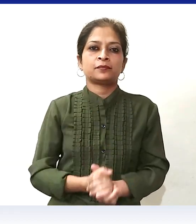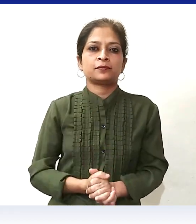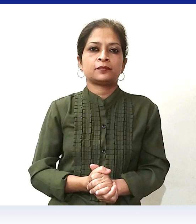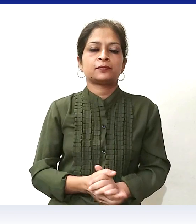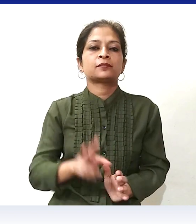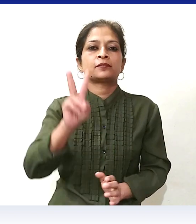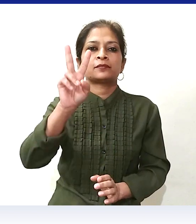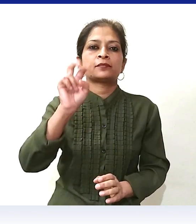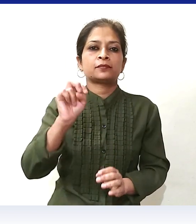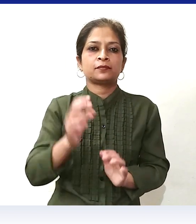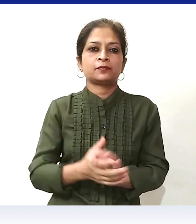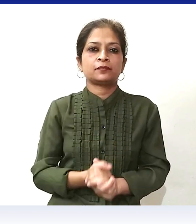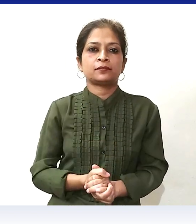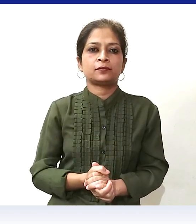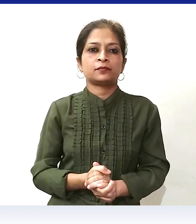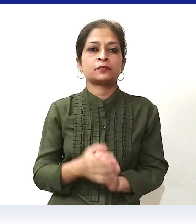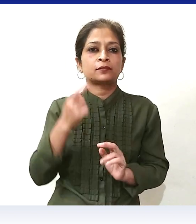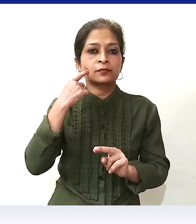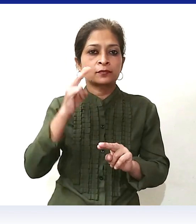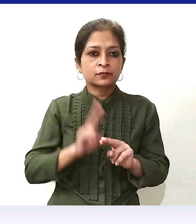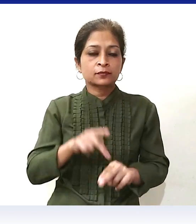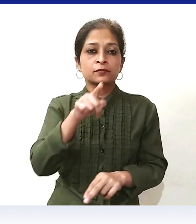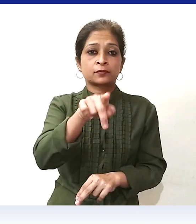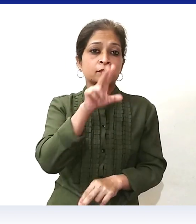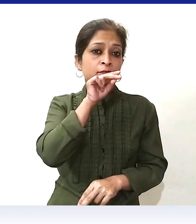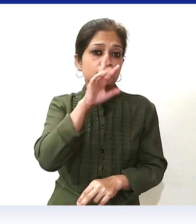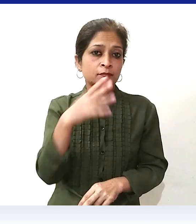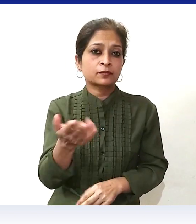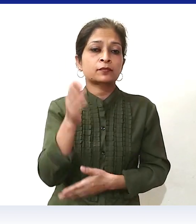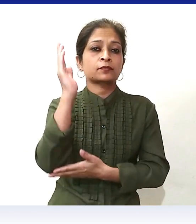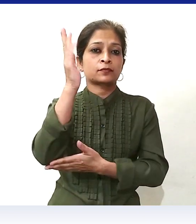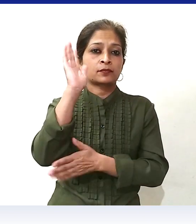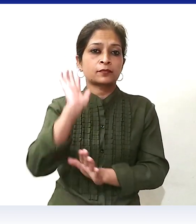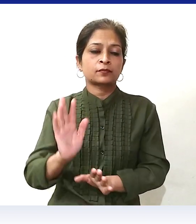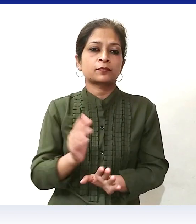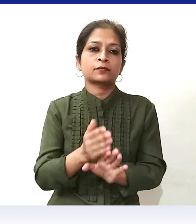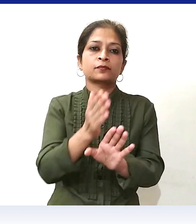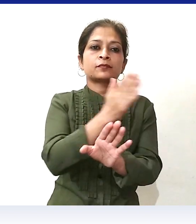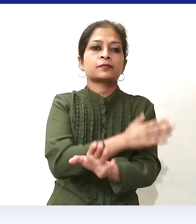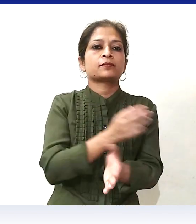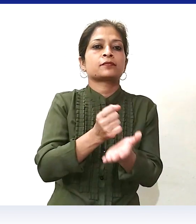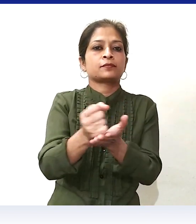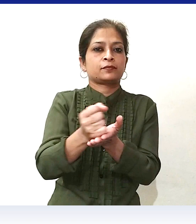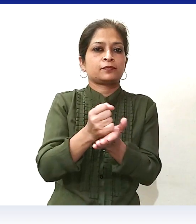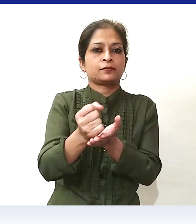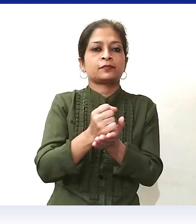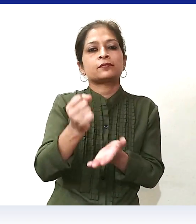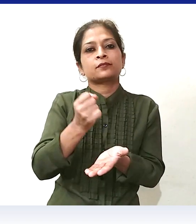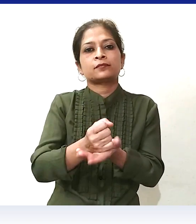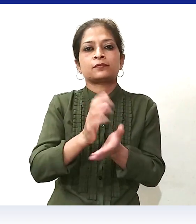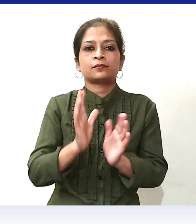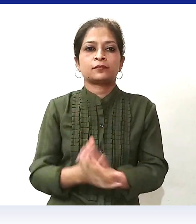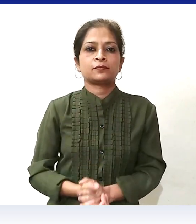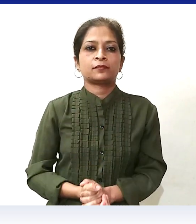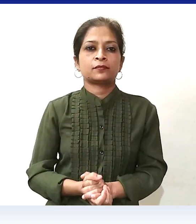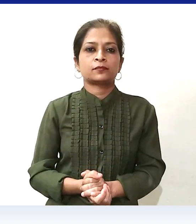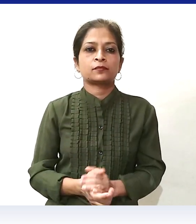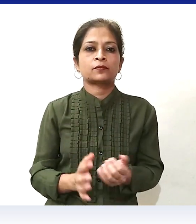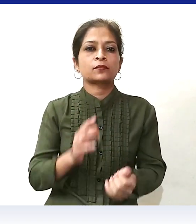number 20 if you have to speak prepare and practice your presentation or script